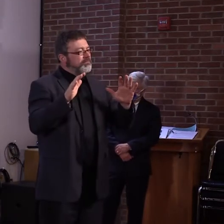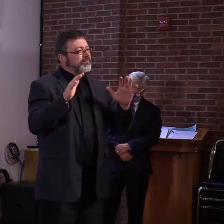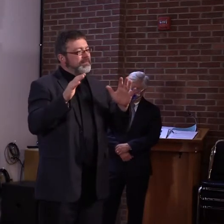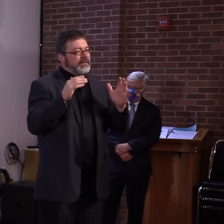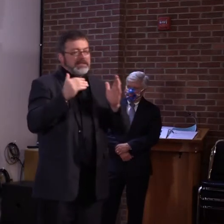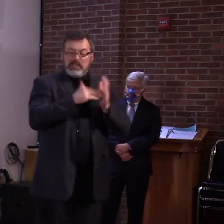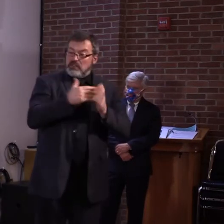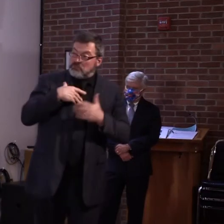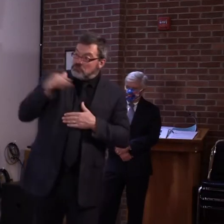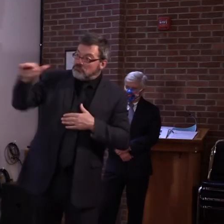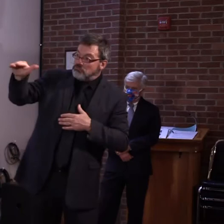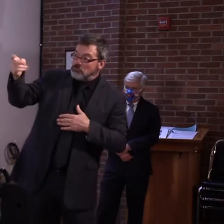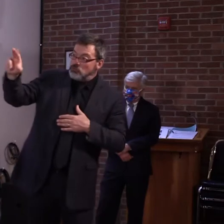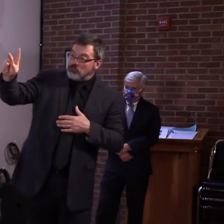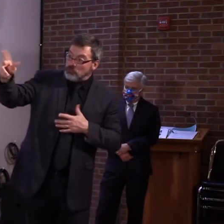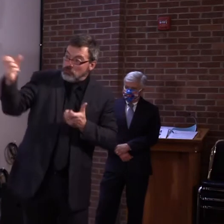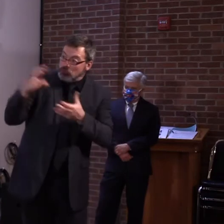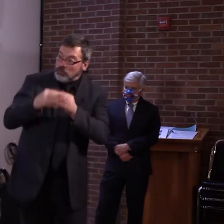you can add to that?